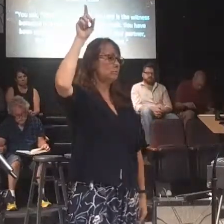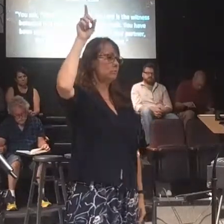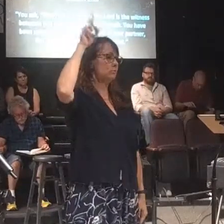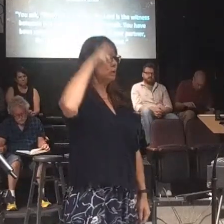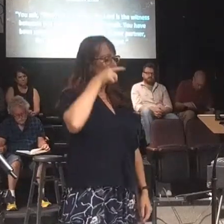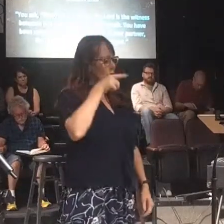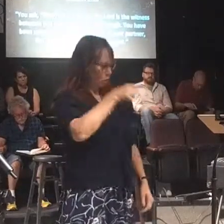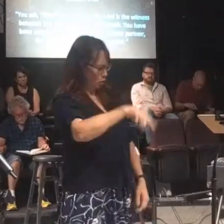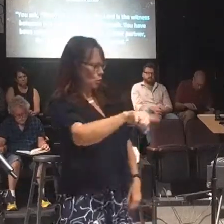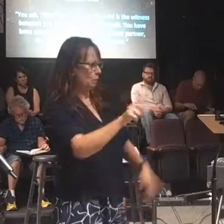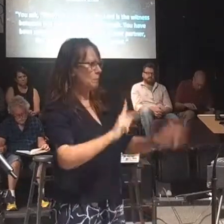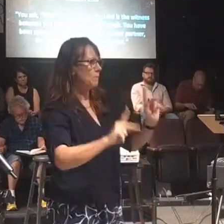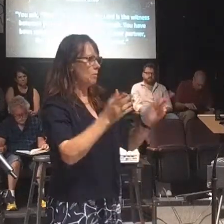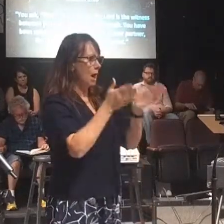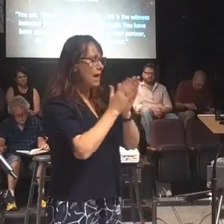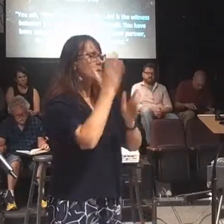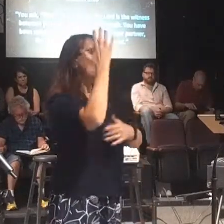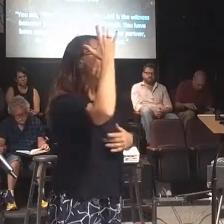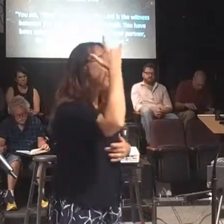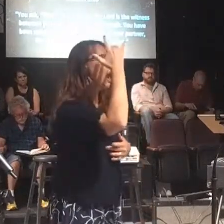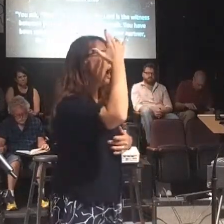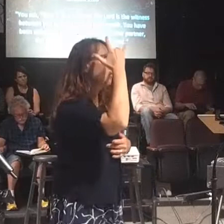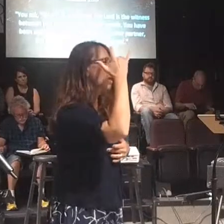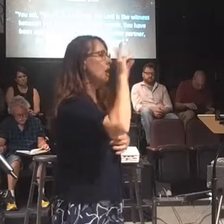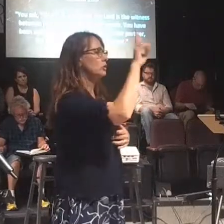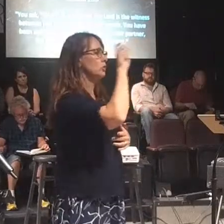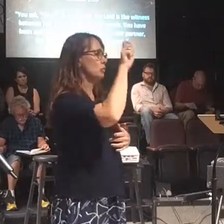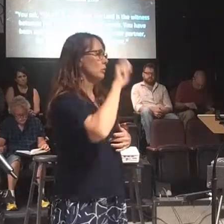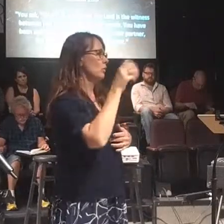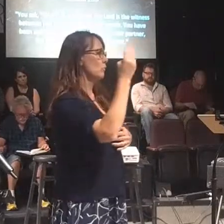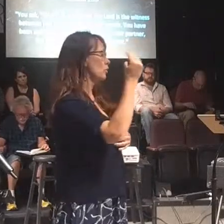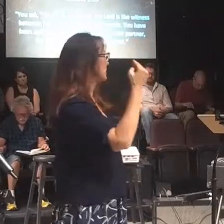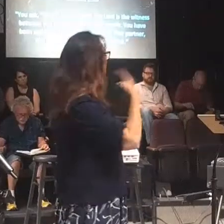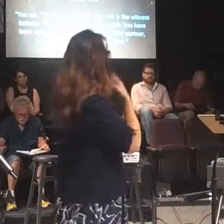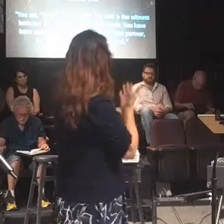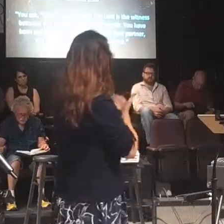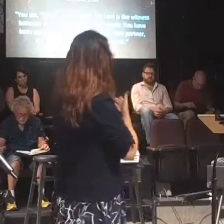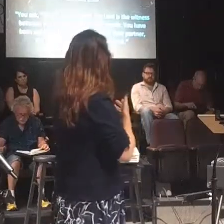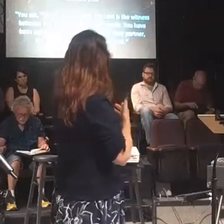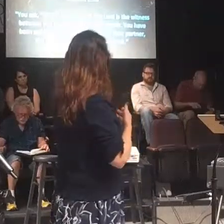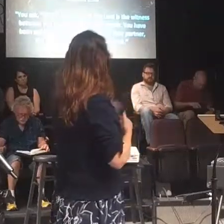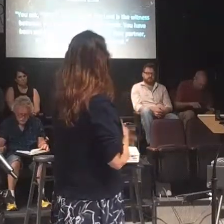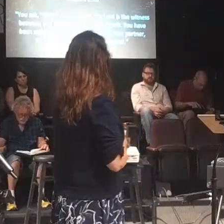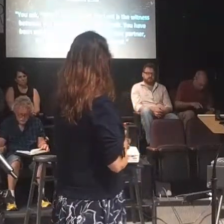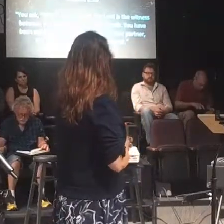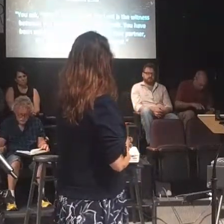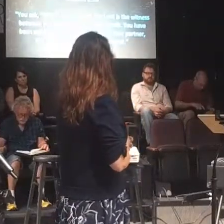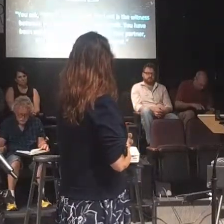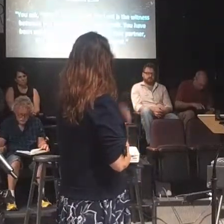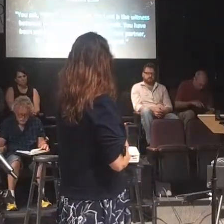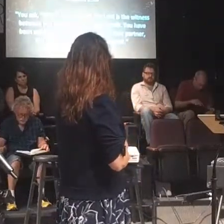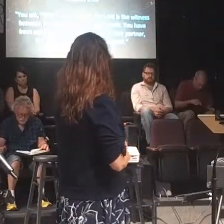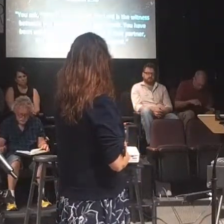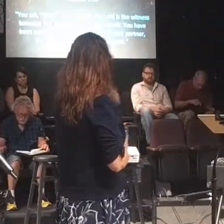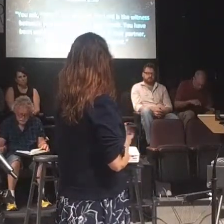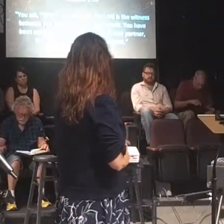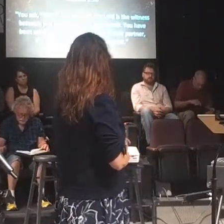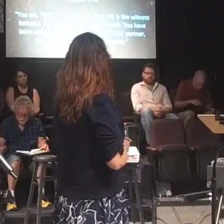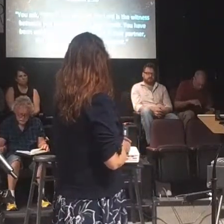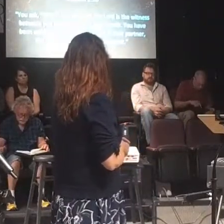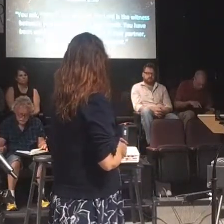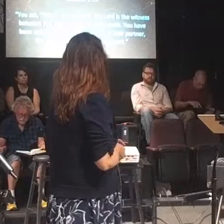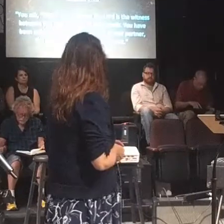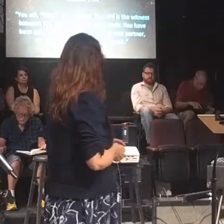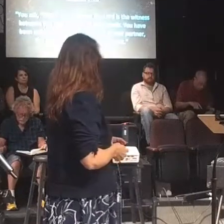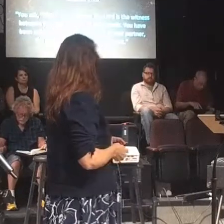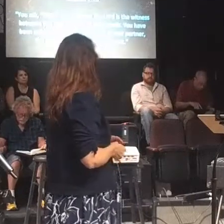why. This is in Malachi 2:14. It is because the Lord is the witness between you and the wife of your youth. You have been